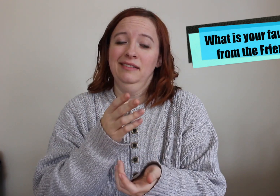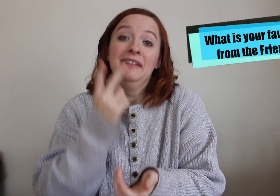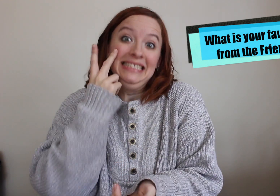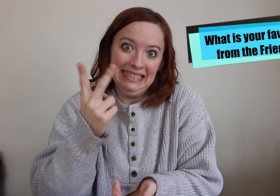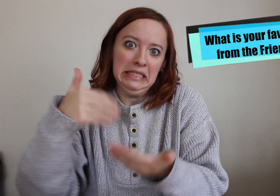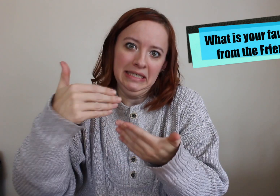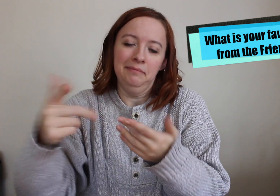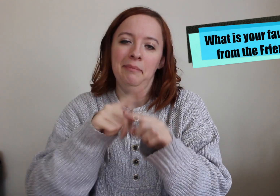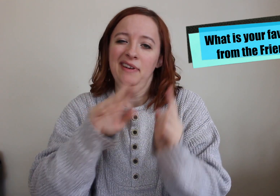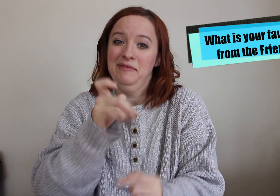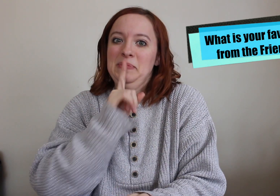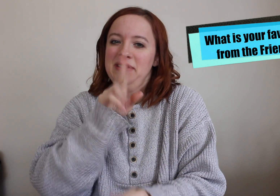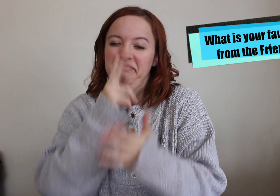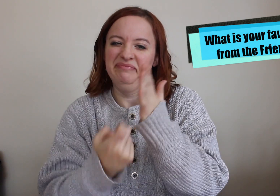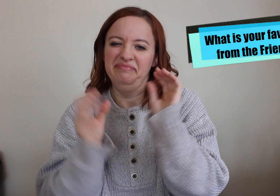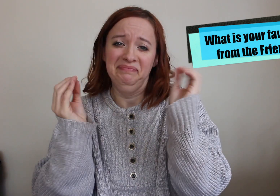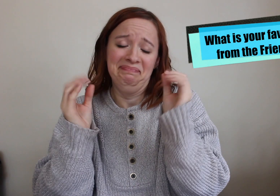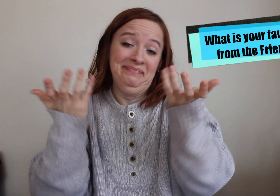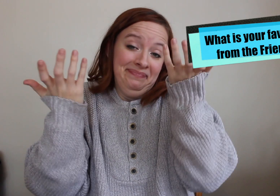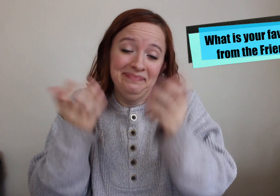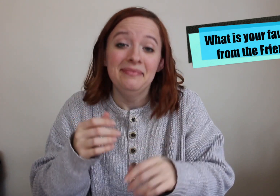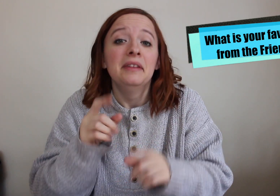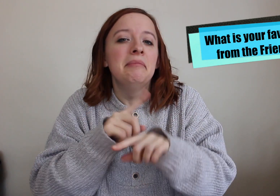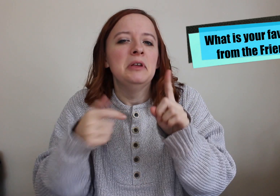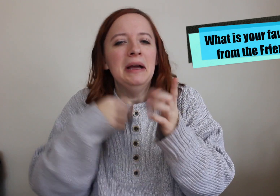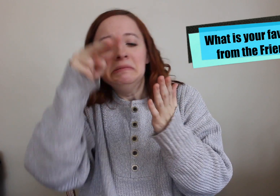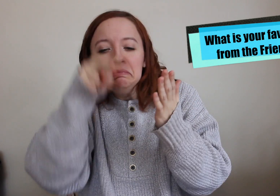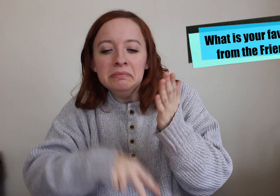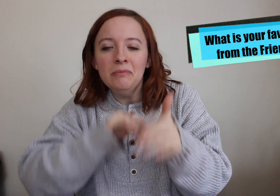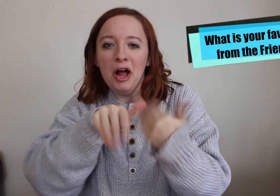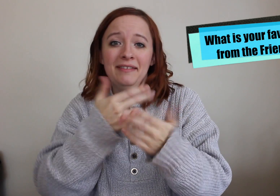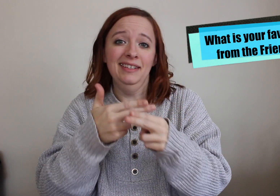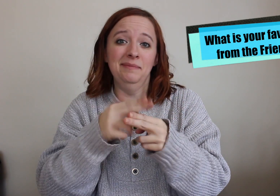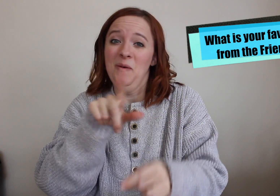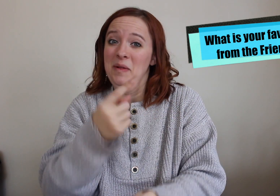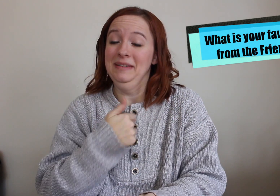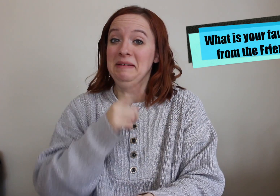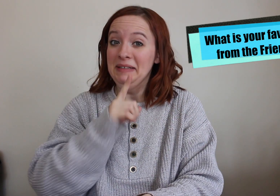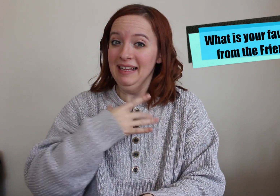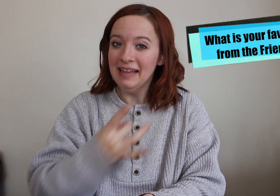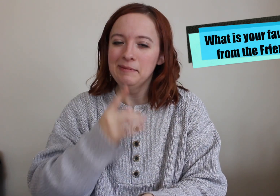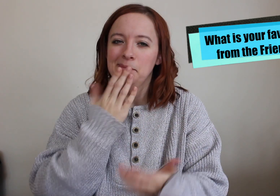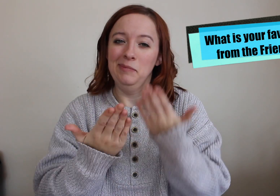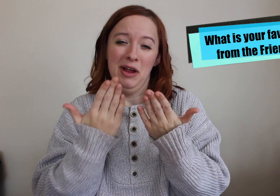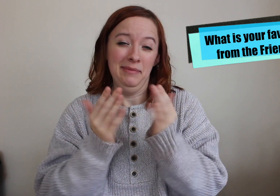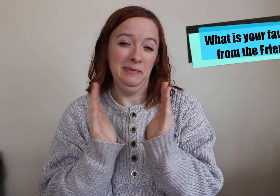Honestly, I've seen it, but I never really got into it. So I kind of just took a look at all the names, and the only ones I really liked